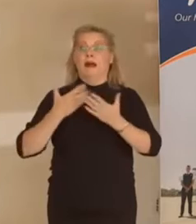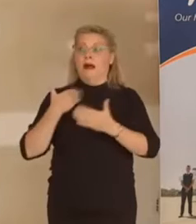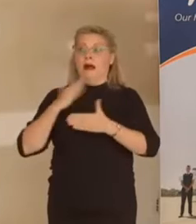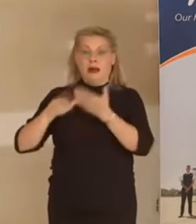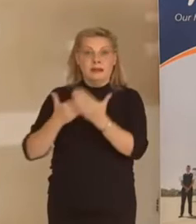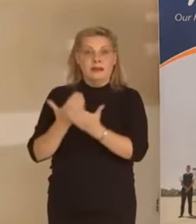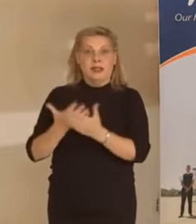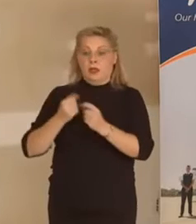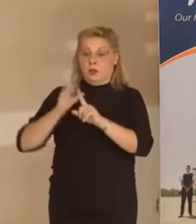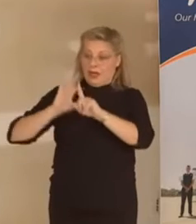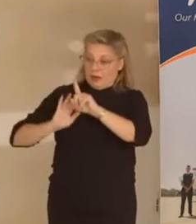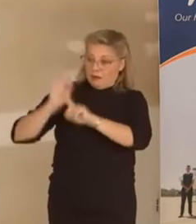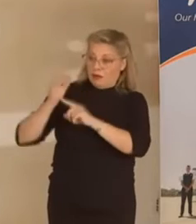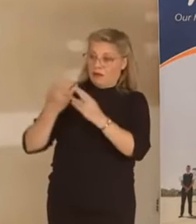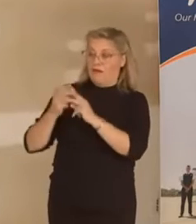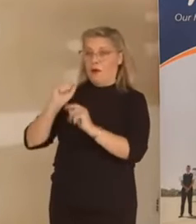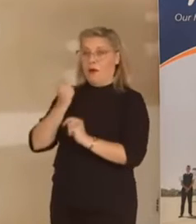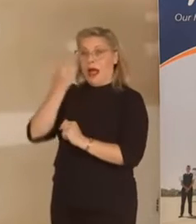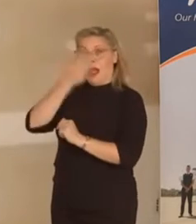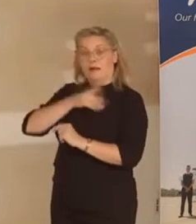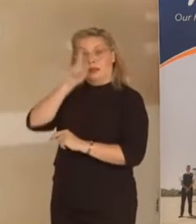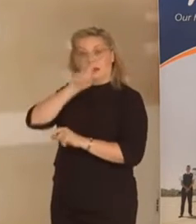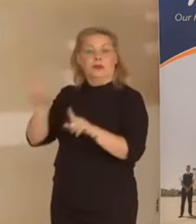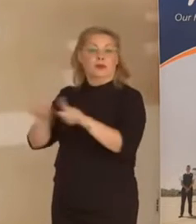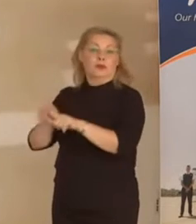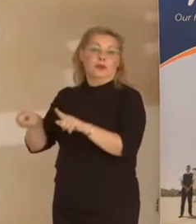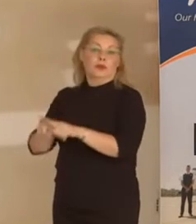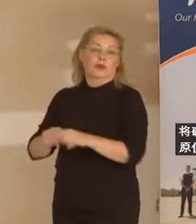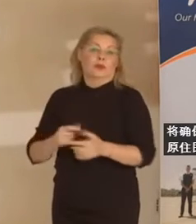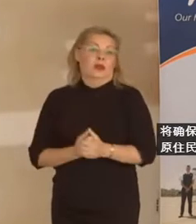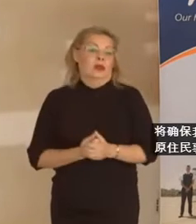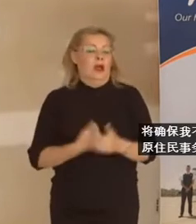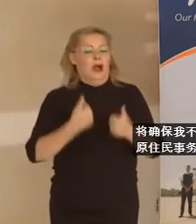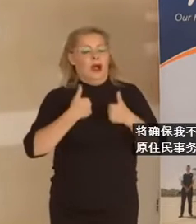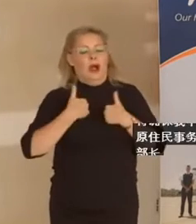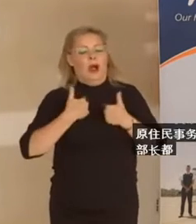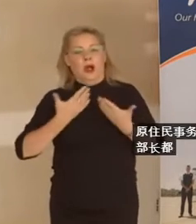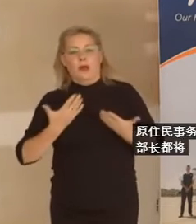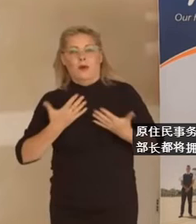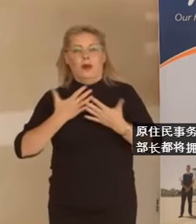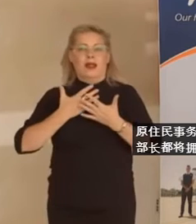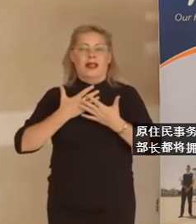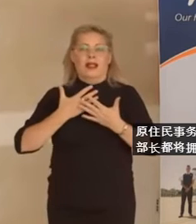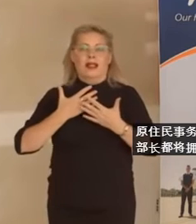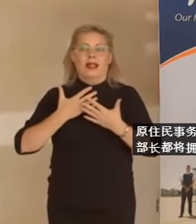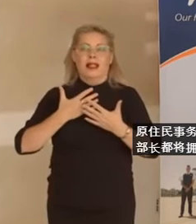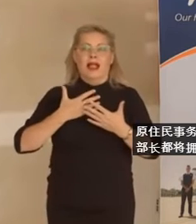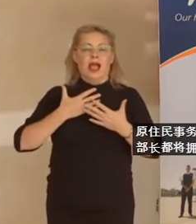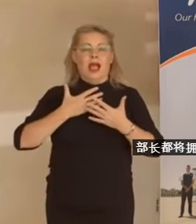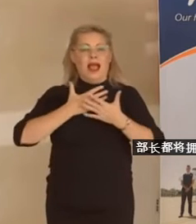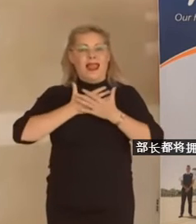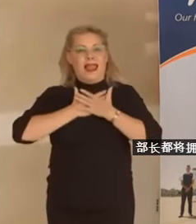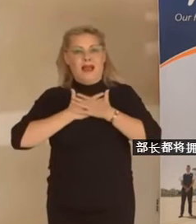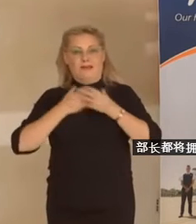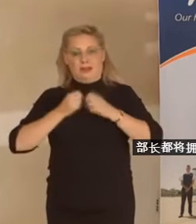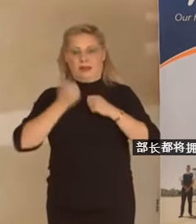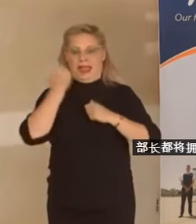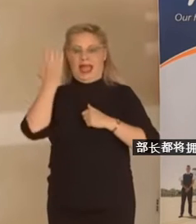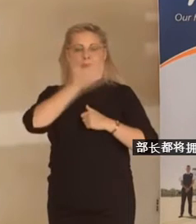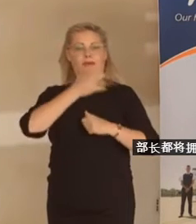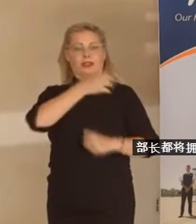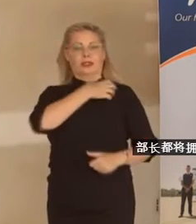achieving those goals will ensure that I don't have to be the Aboriginal Affairs Minister, because all my ministers will be in their own right. In addition